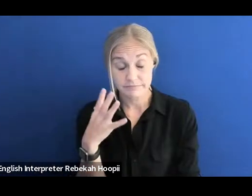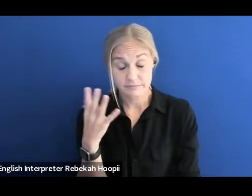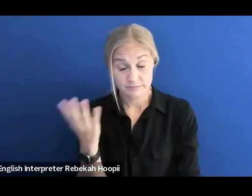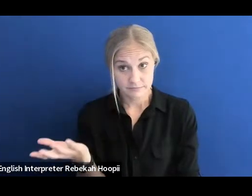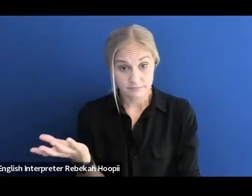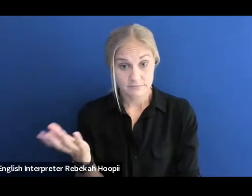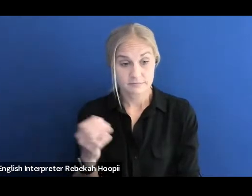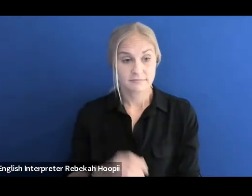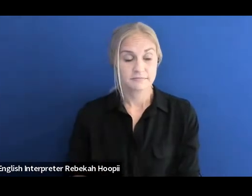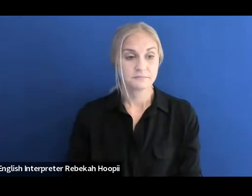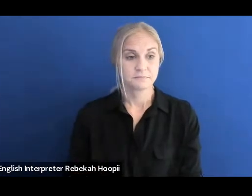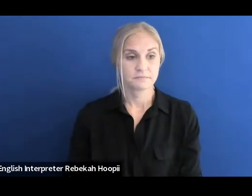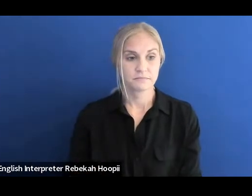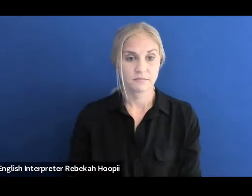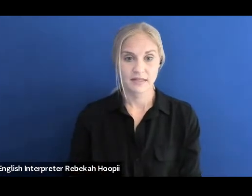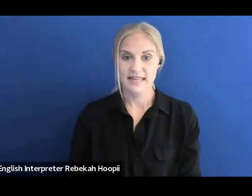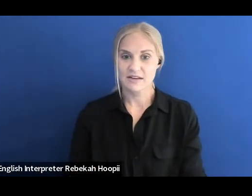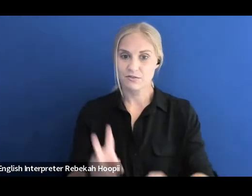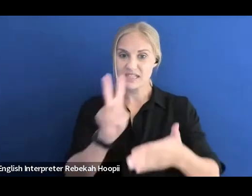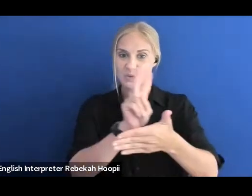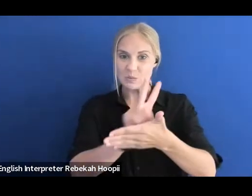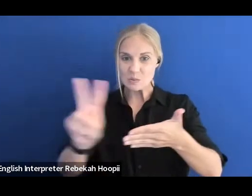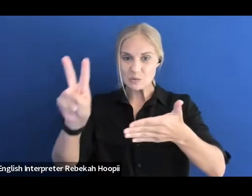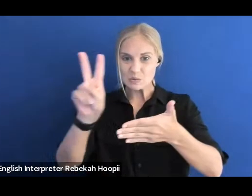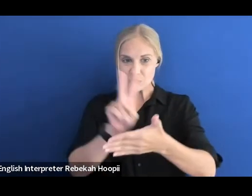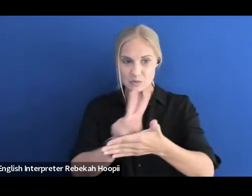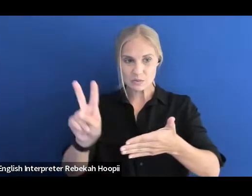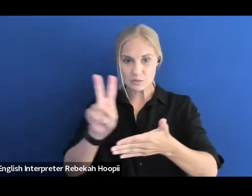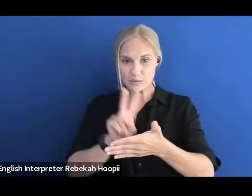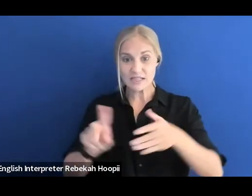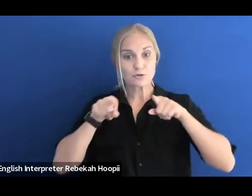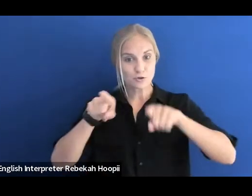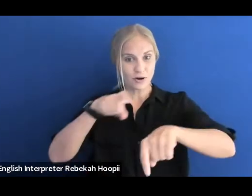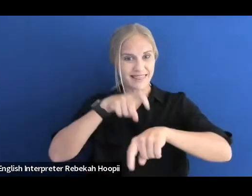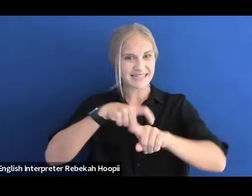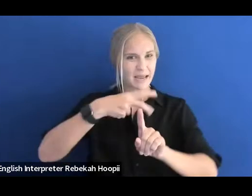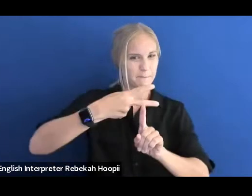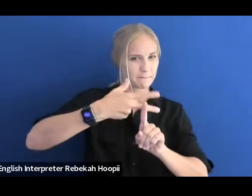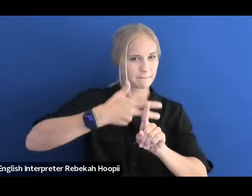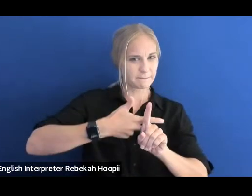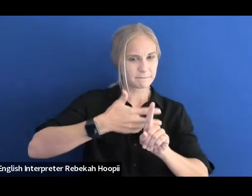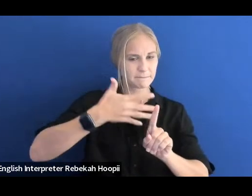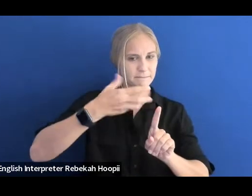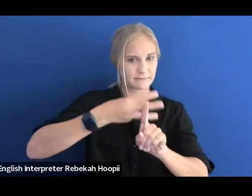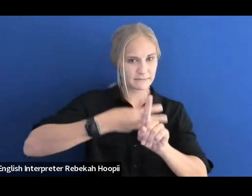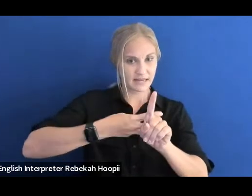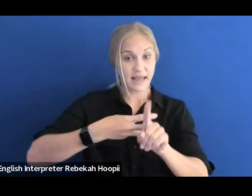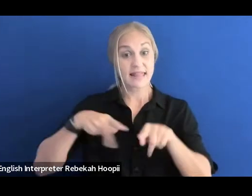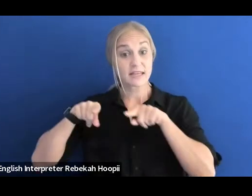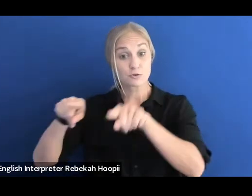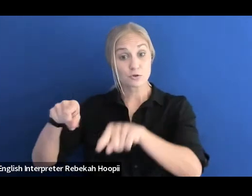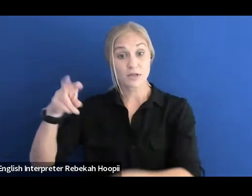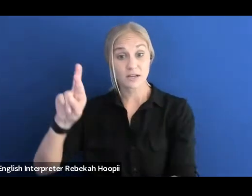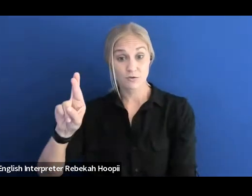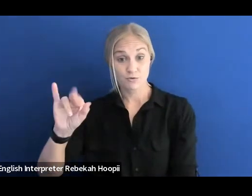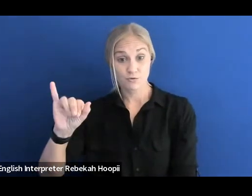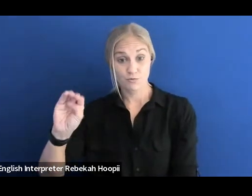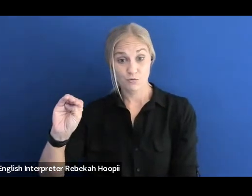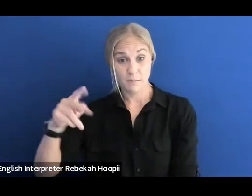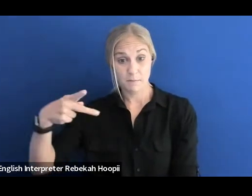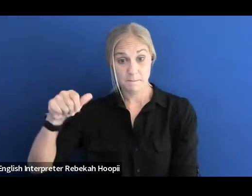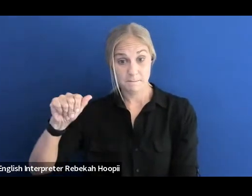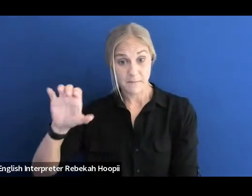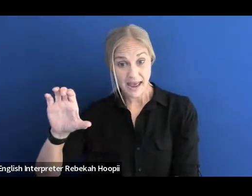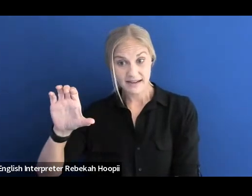every like 2-week period during that time. And then during RIMPAC, that